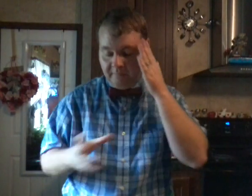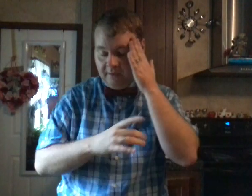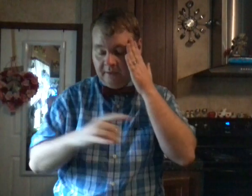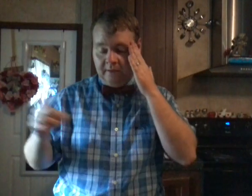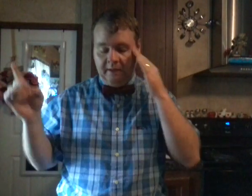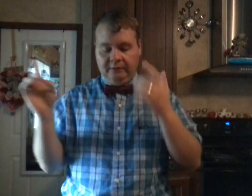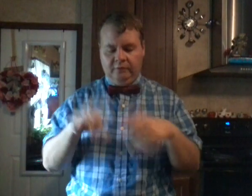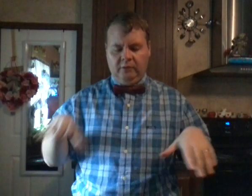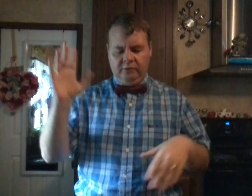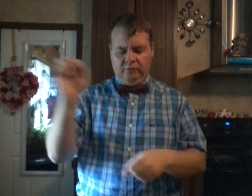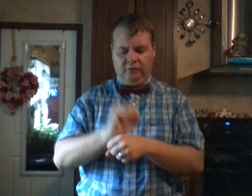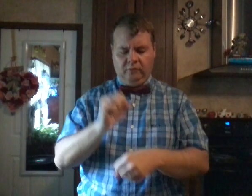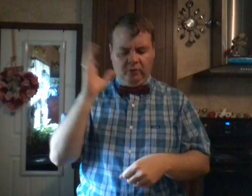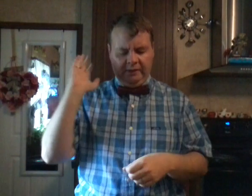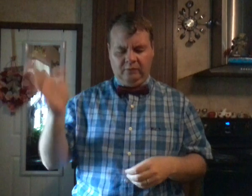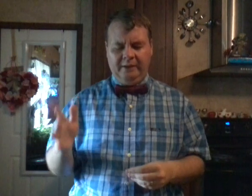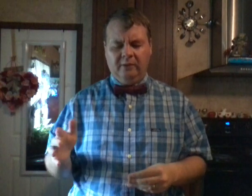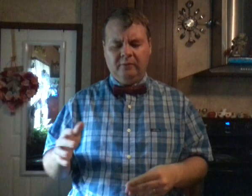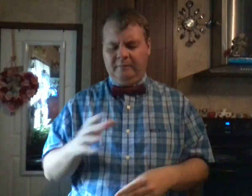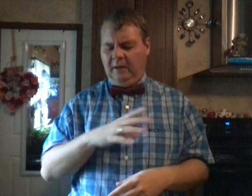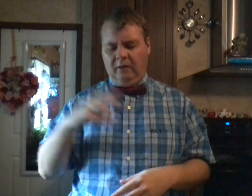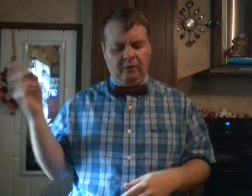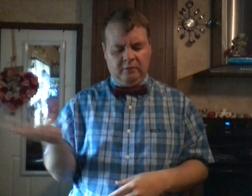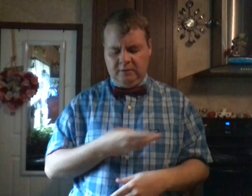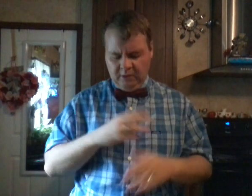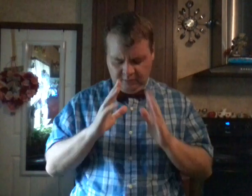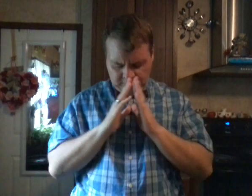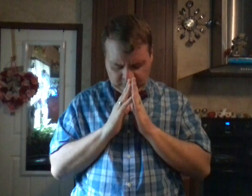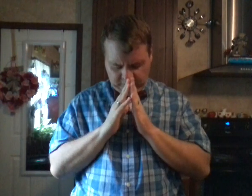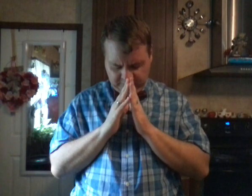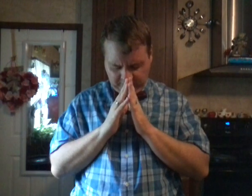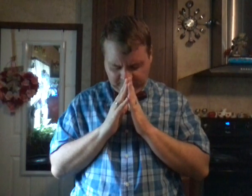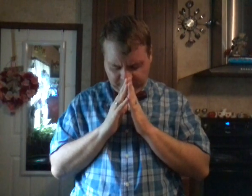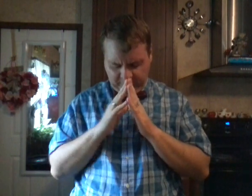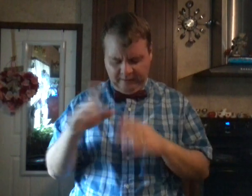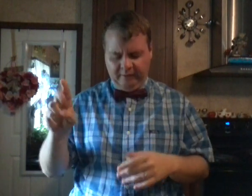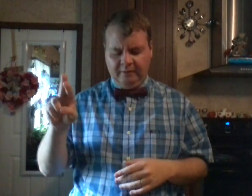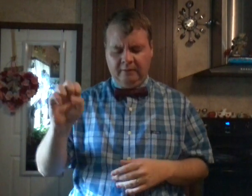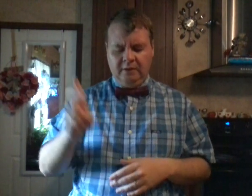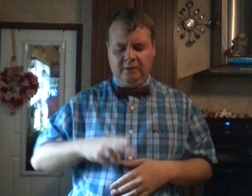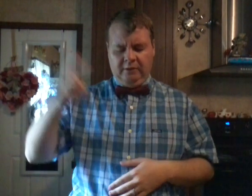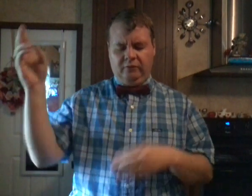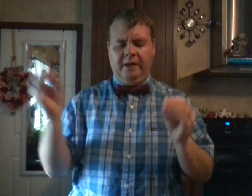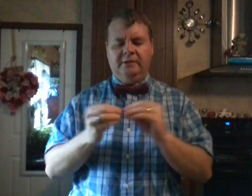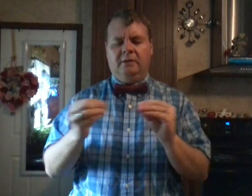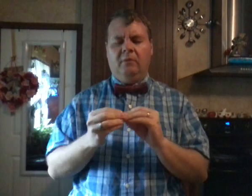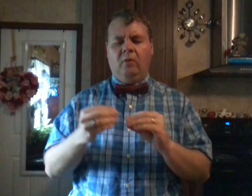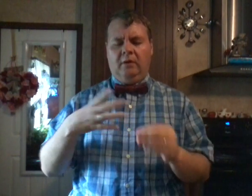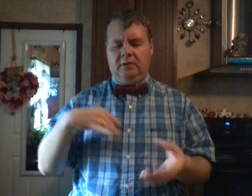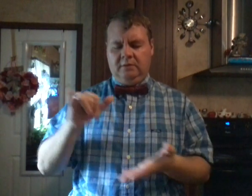and to do your work in will and all we certainly pray that you'd raise up more